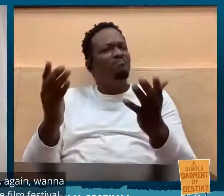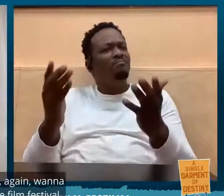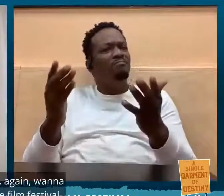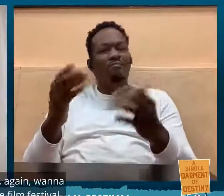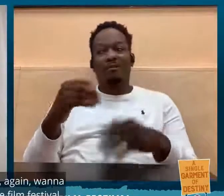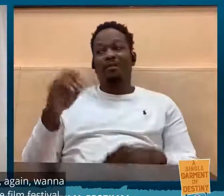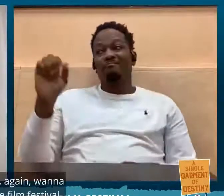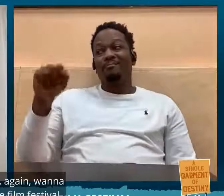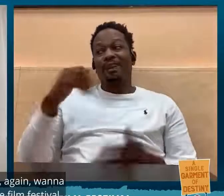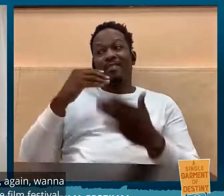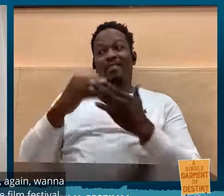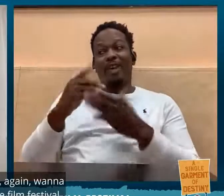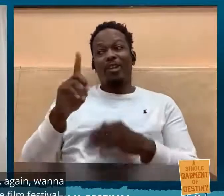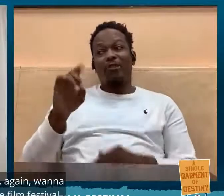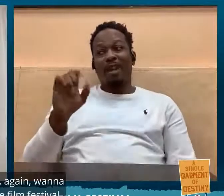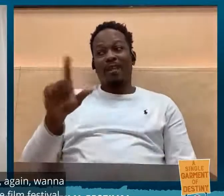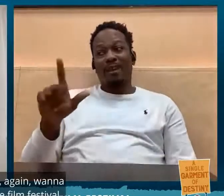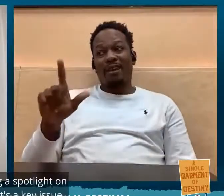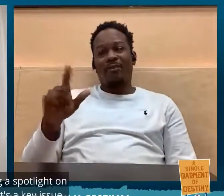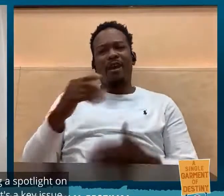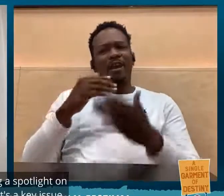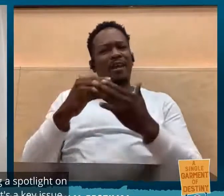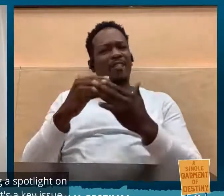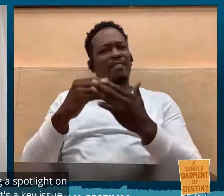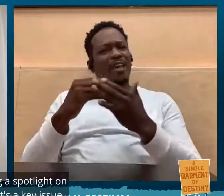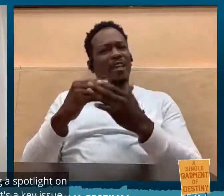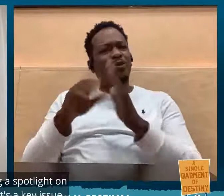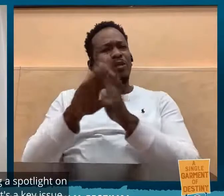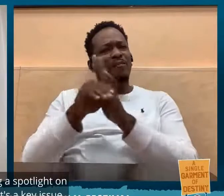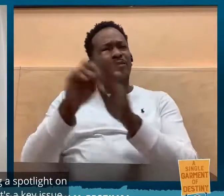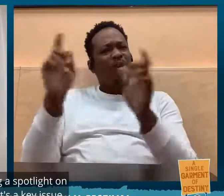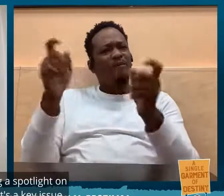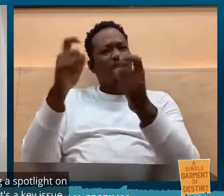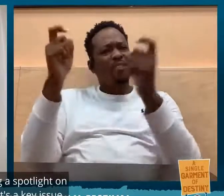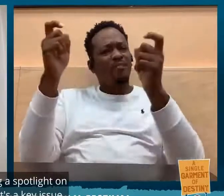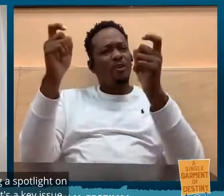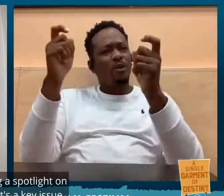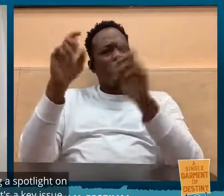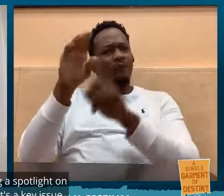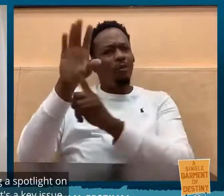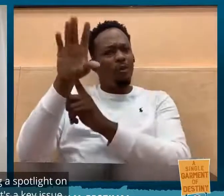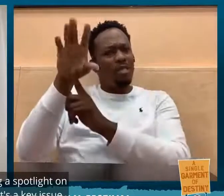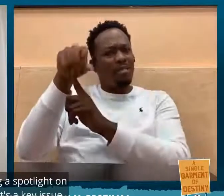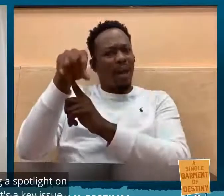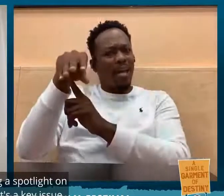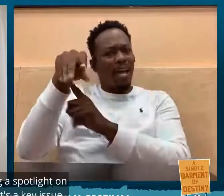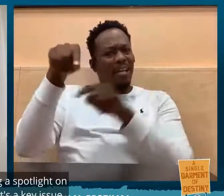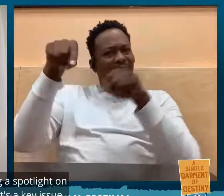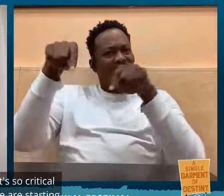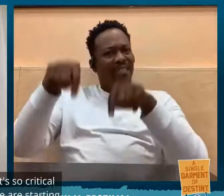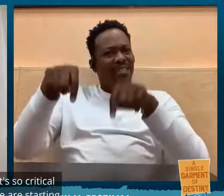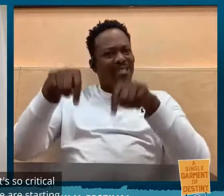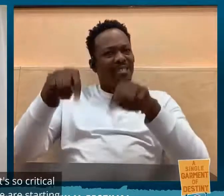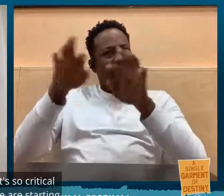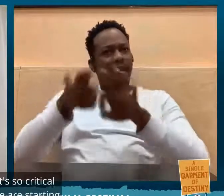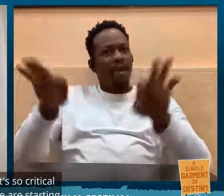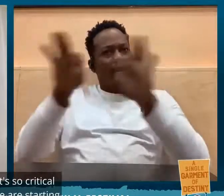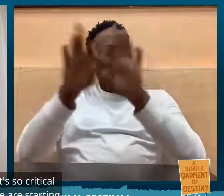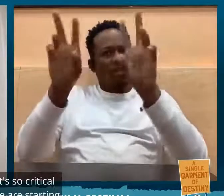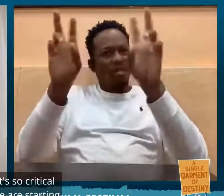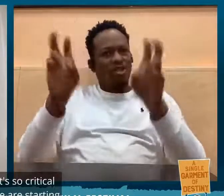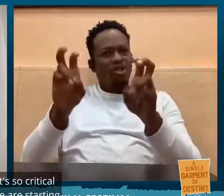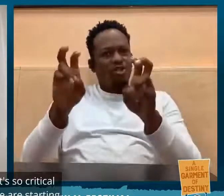And I just, again, want to thank the Film Festival for putting a spotlight on this as a key issue. I think it's